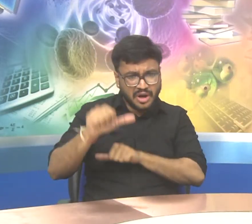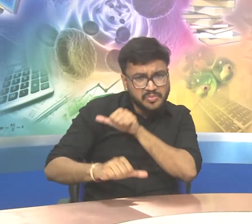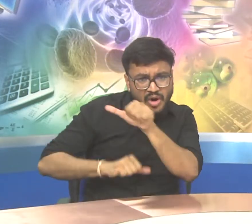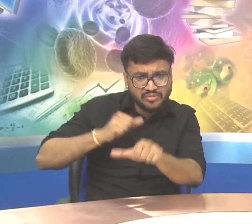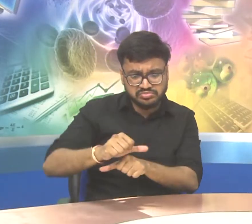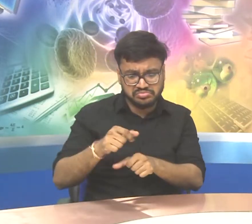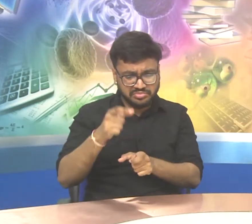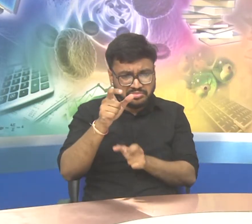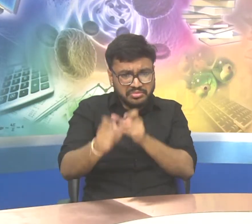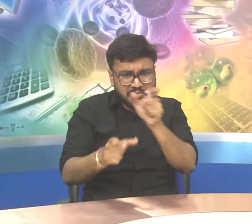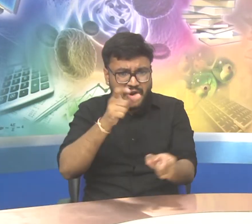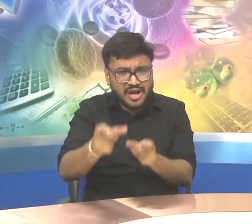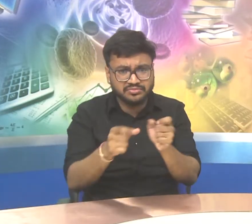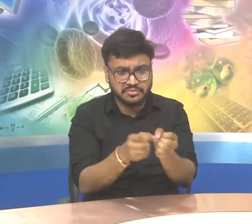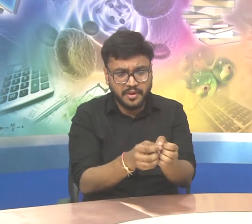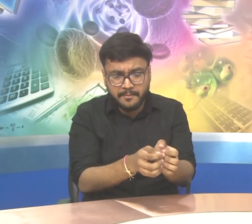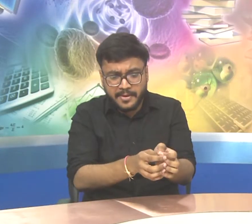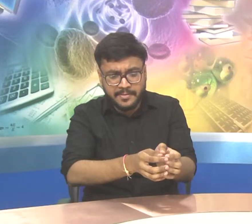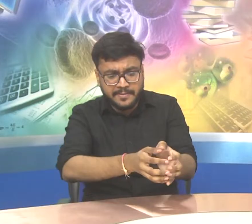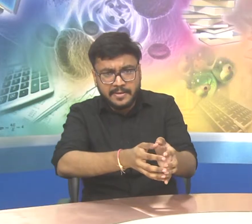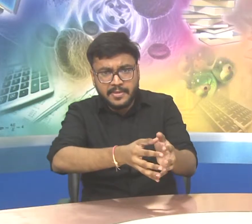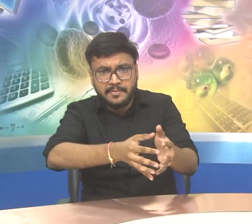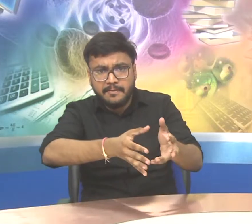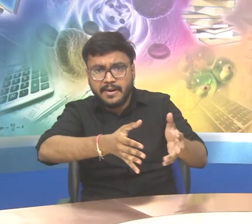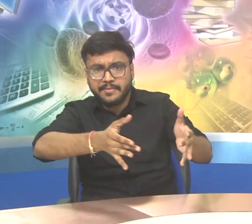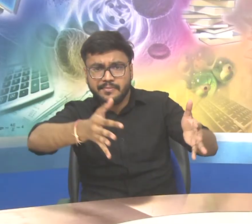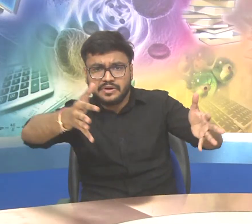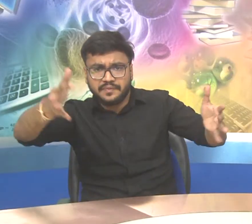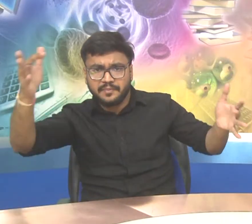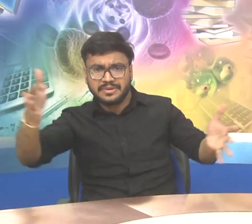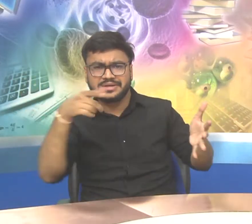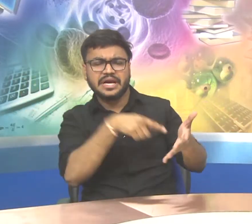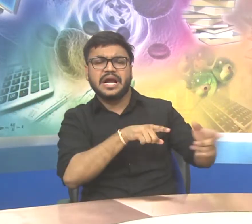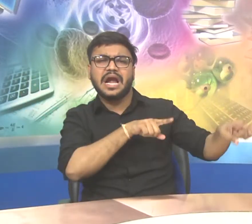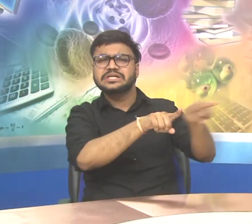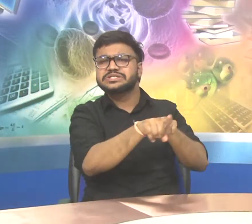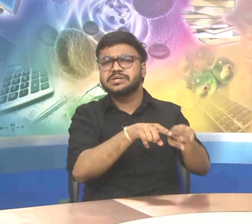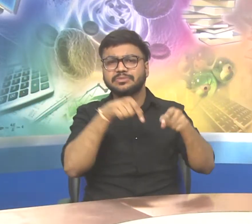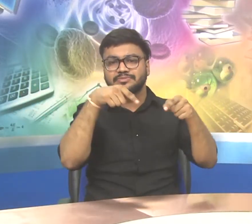the process of becoming bigger or spreading out.